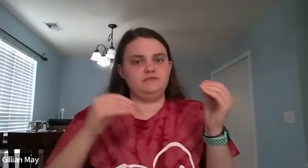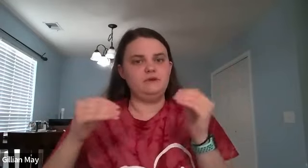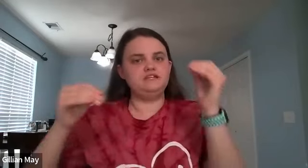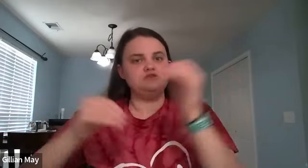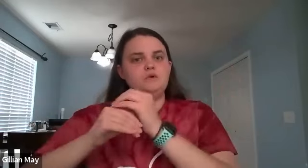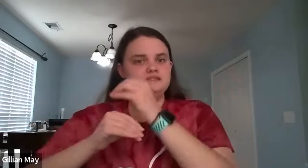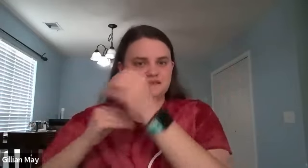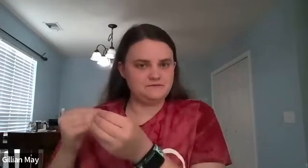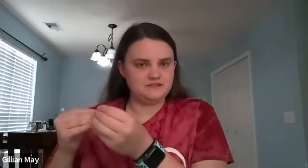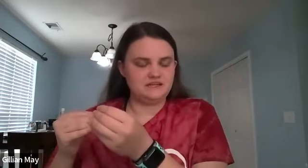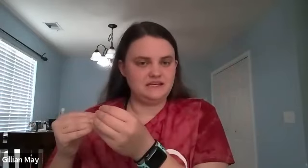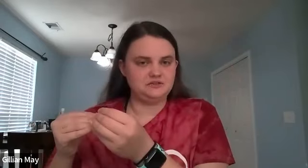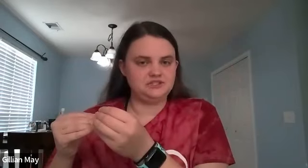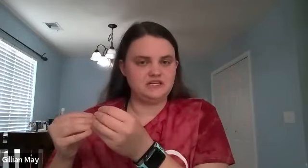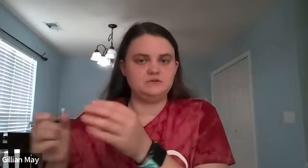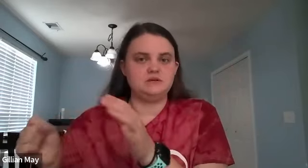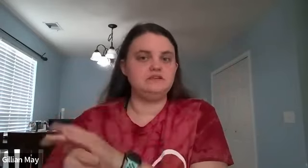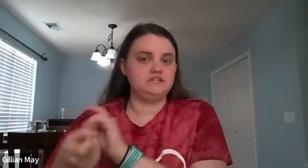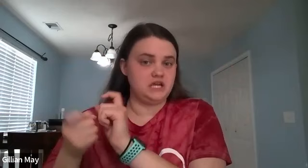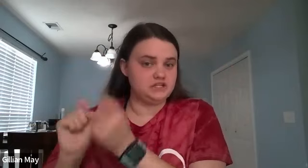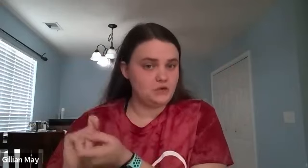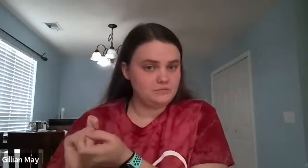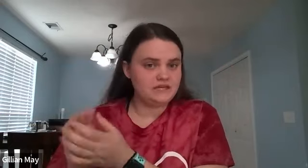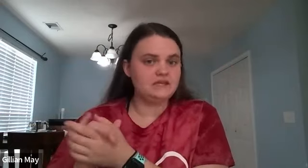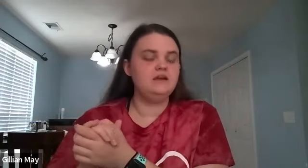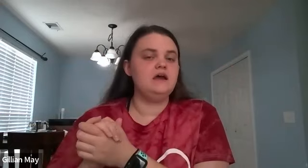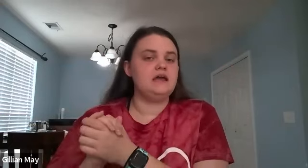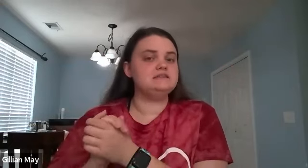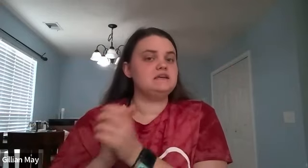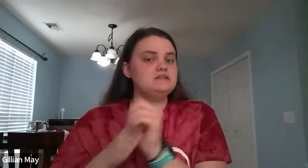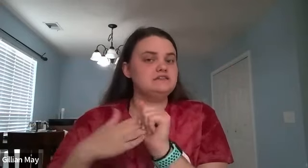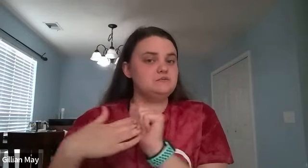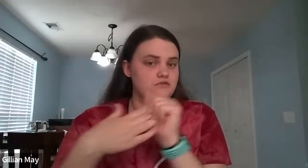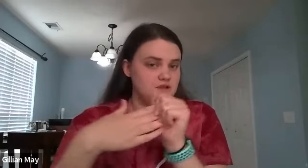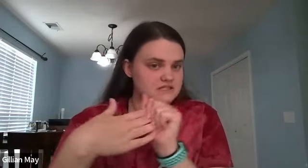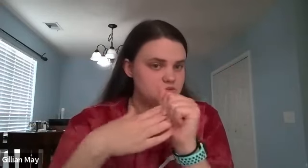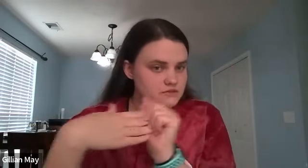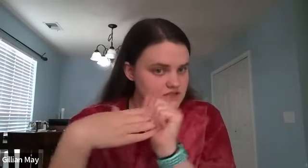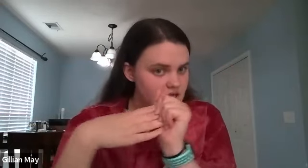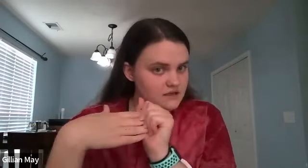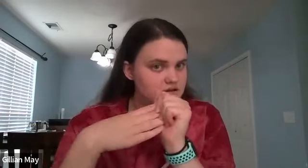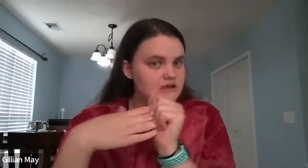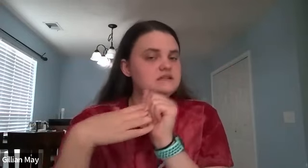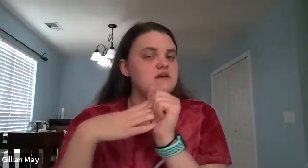if we do one slight difference in an English sentence, we completely change the whole meaning. ASL is a little more flexible with that kind of stuff,